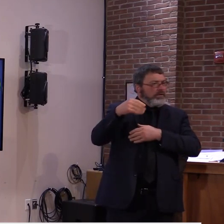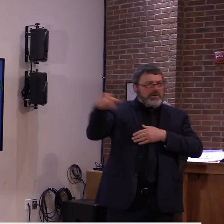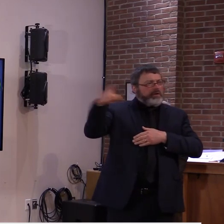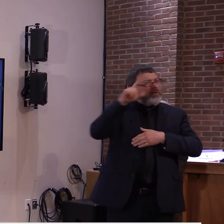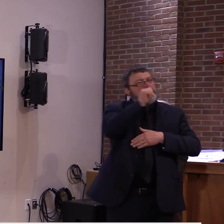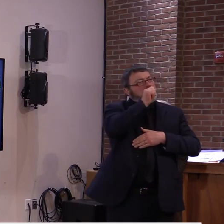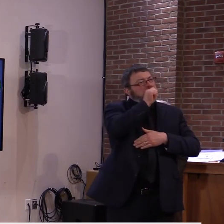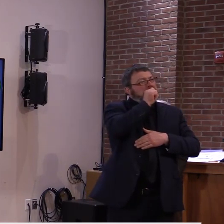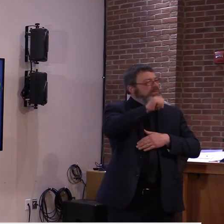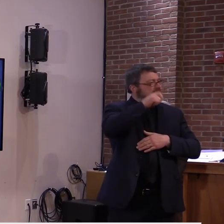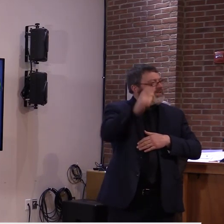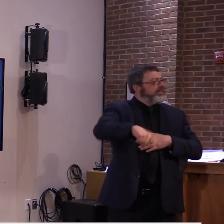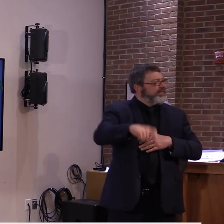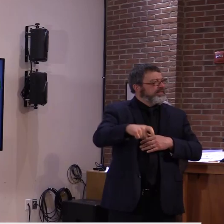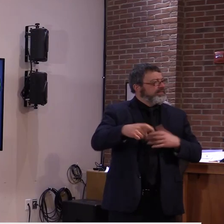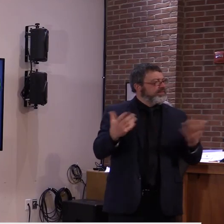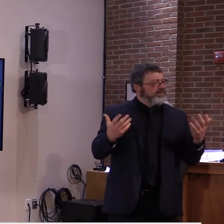Okay. Well,